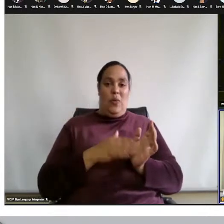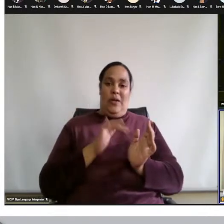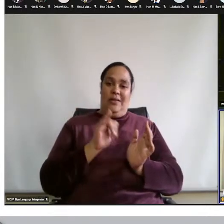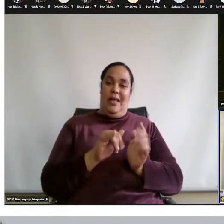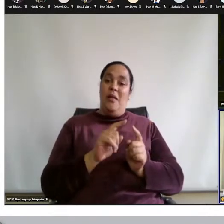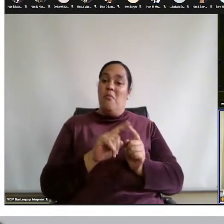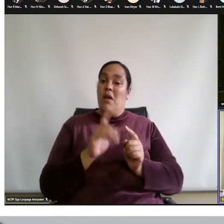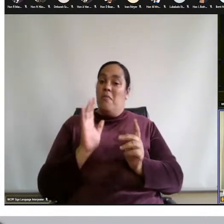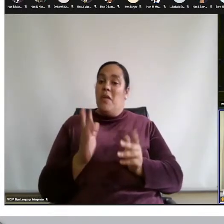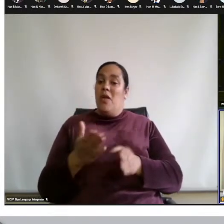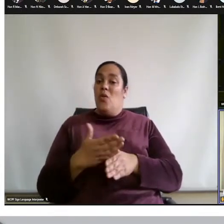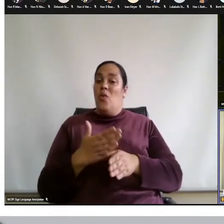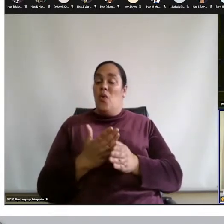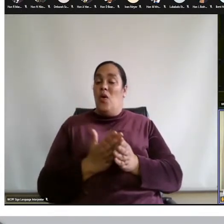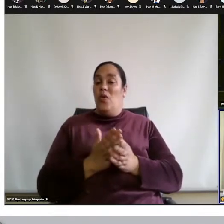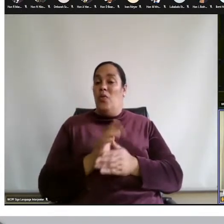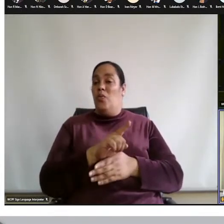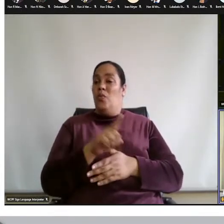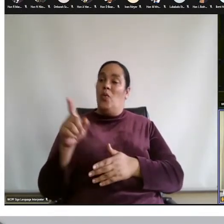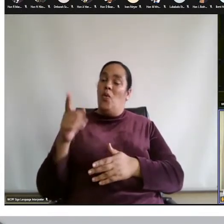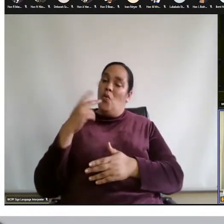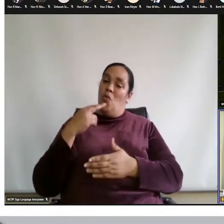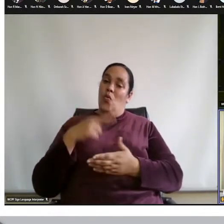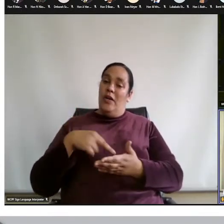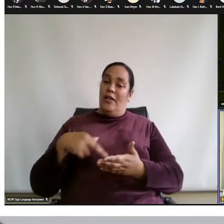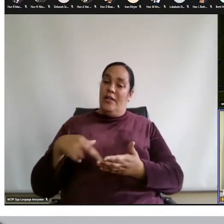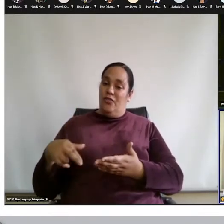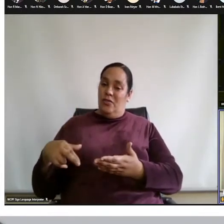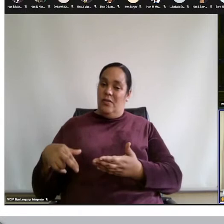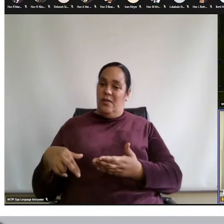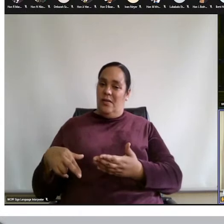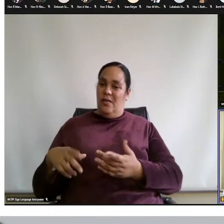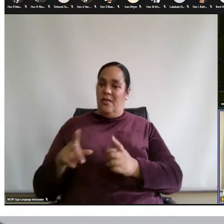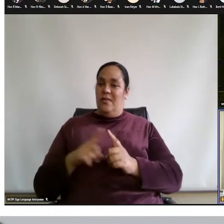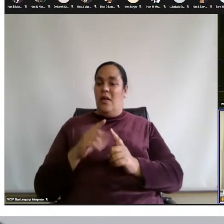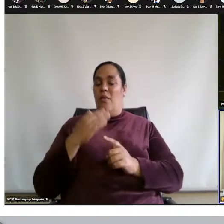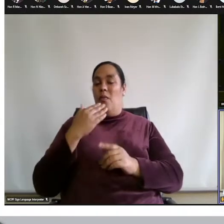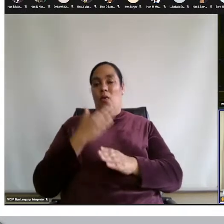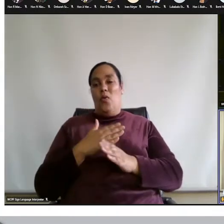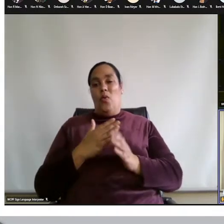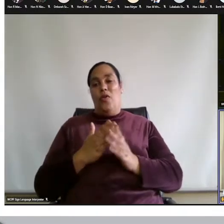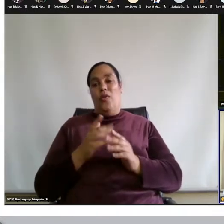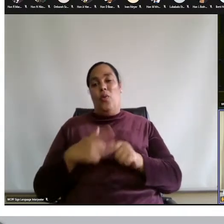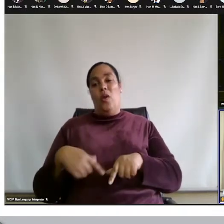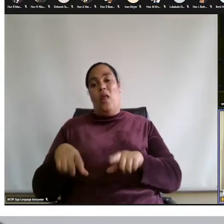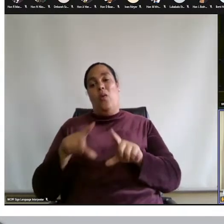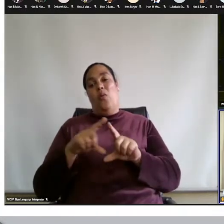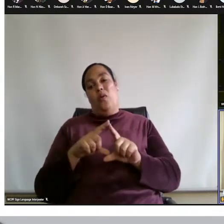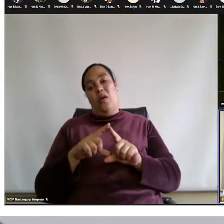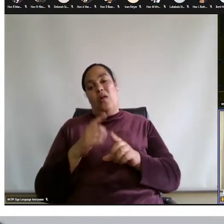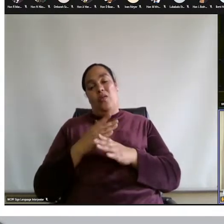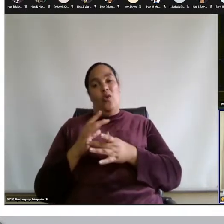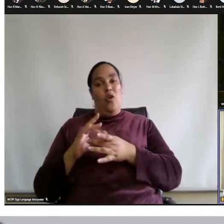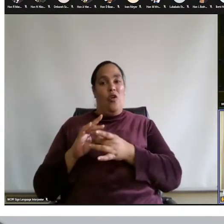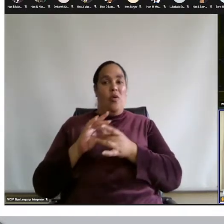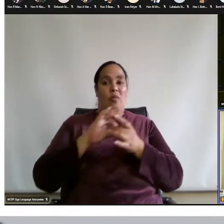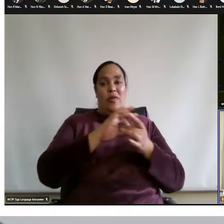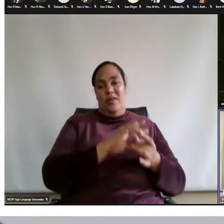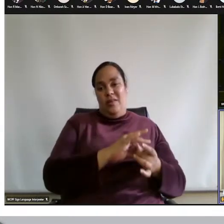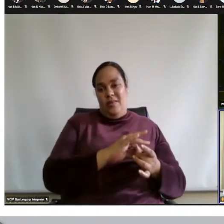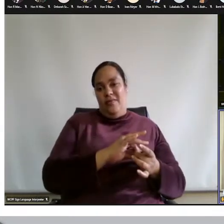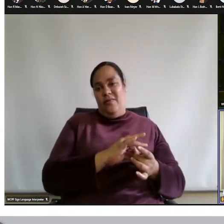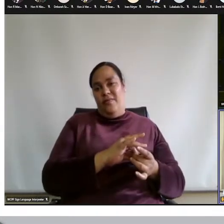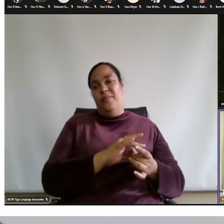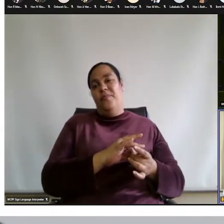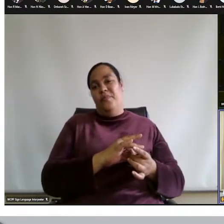you only work through those who registered and you work through the local cooperatives, it